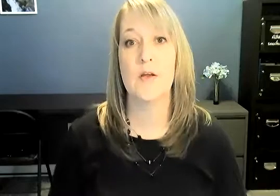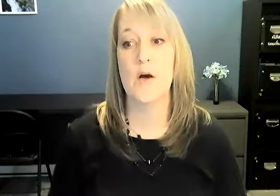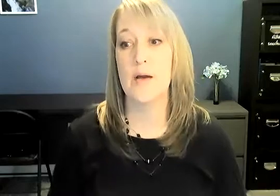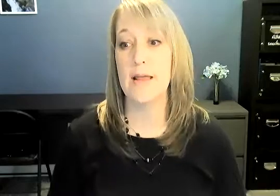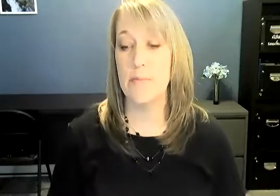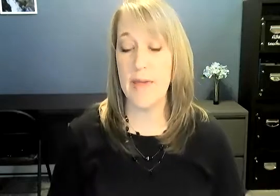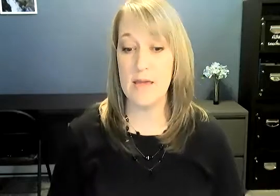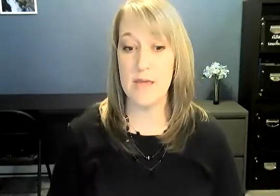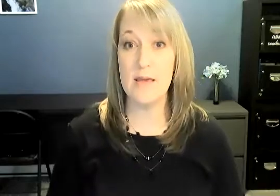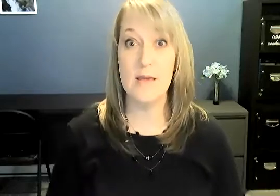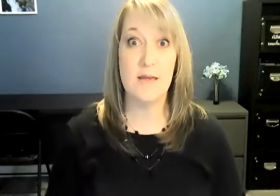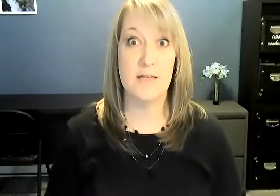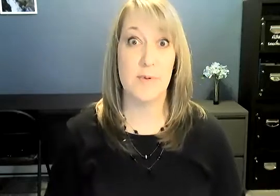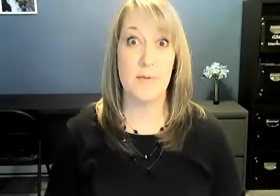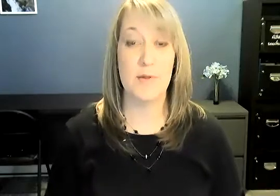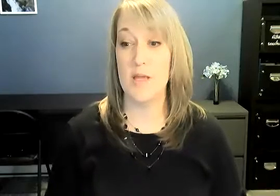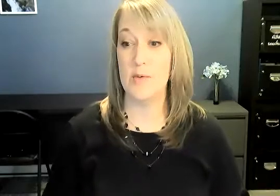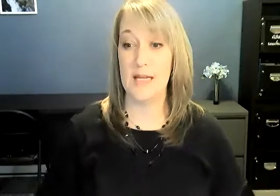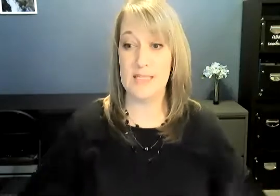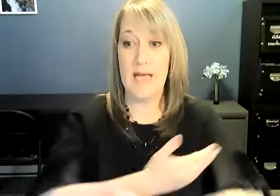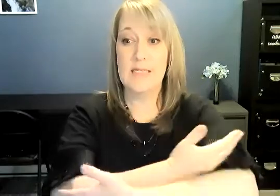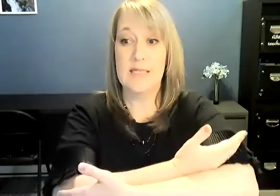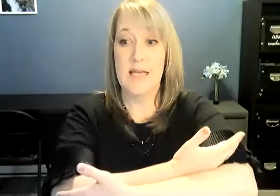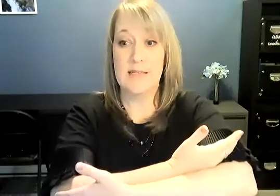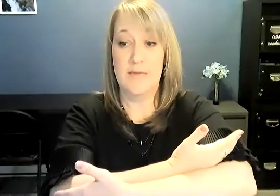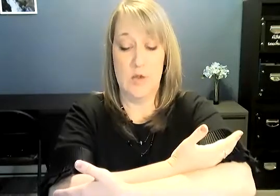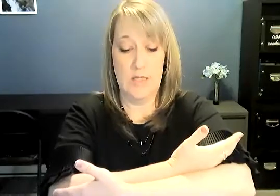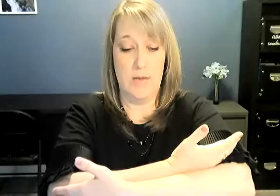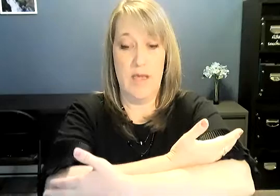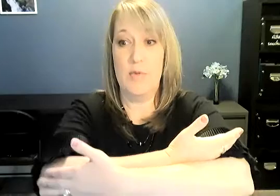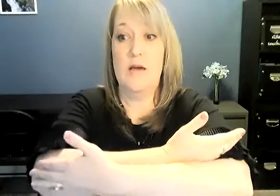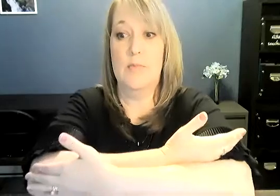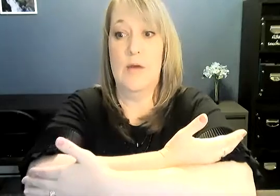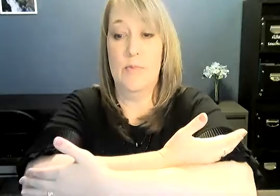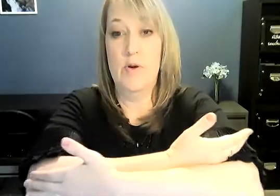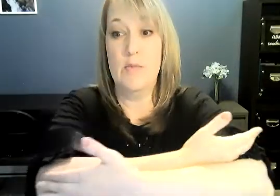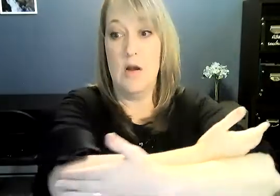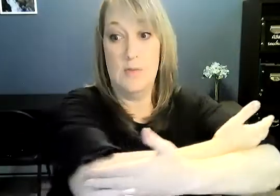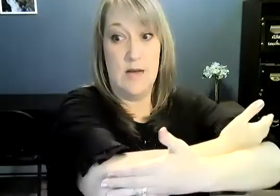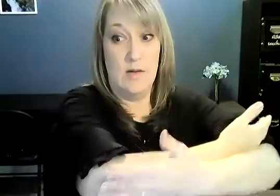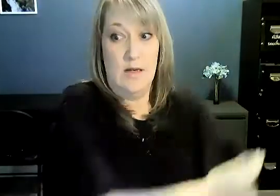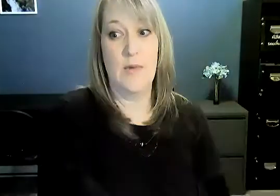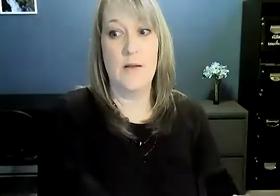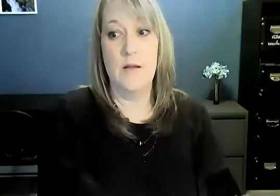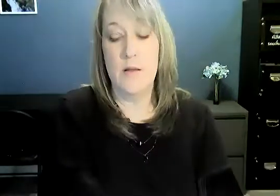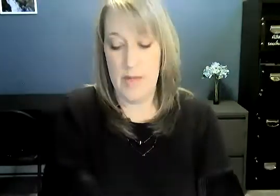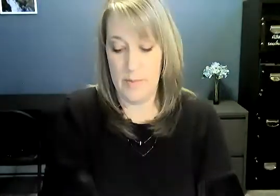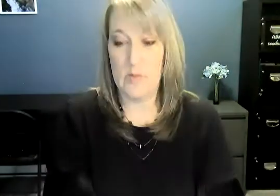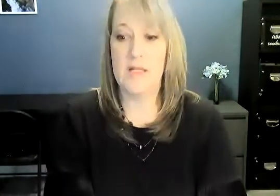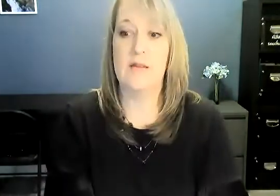All right, baby is probably what you would expect as if you're holding a baby. I'm putting my arms out a little bit, but really they're right